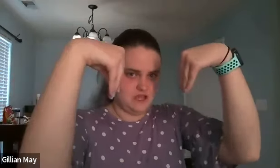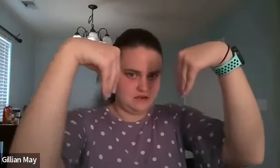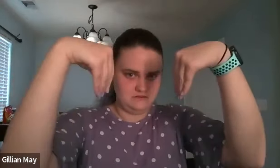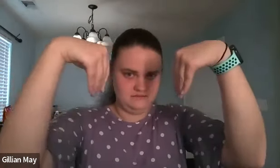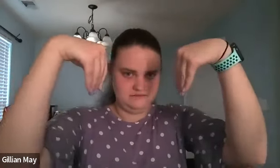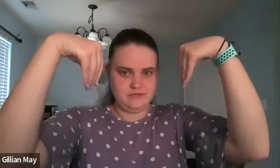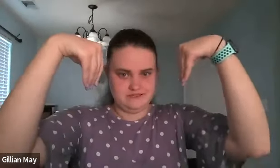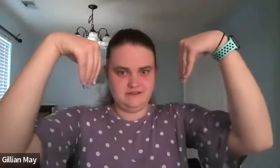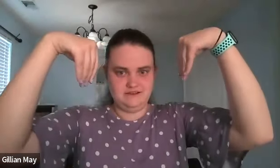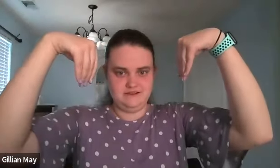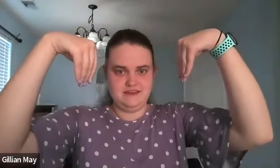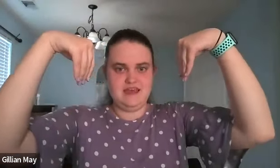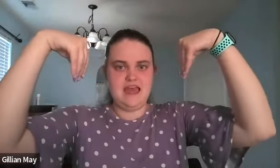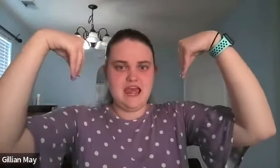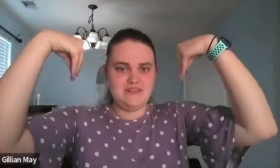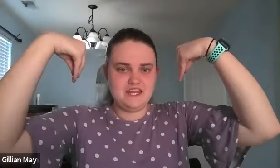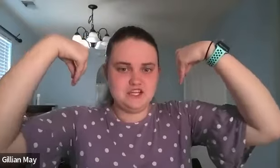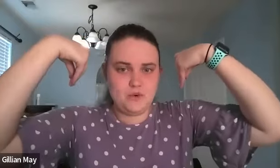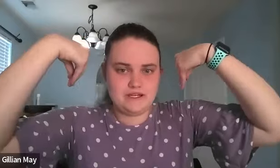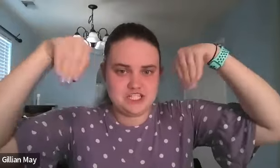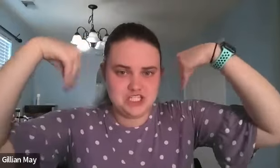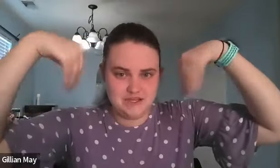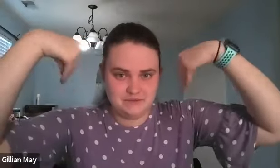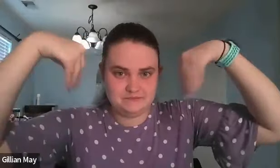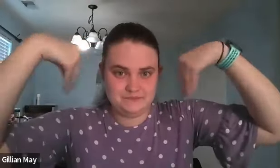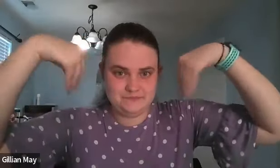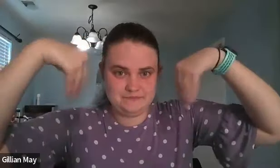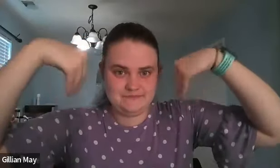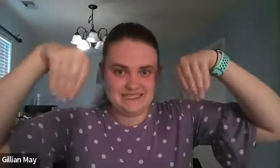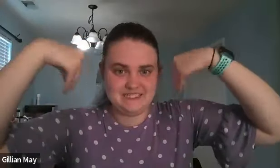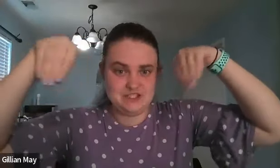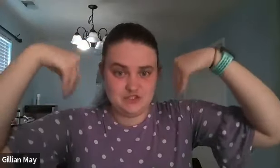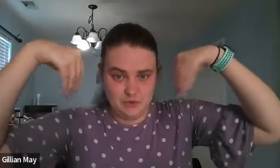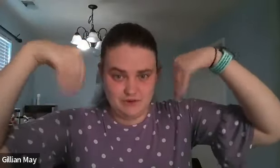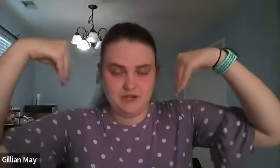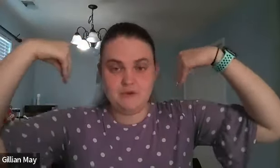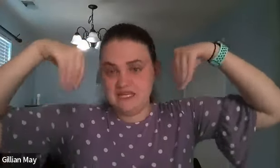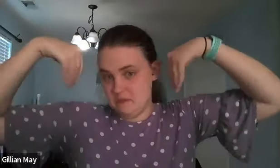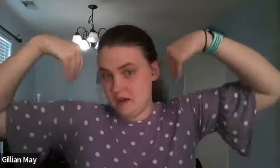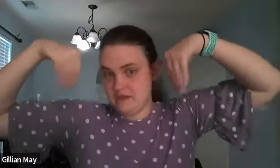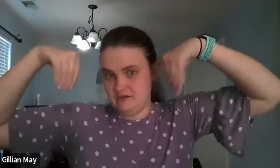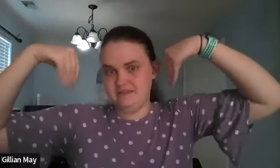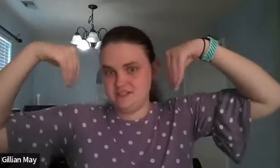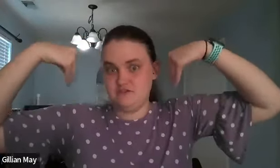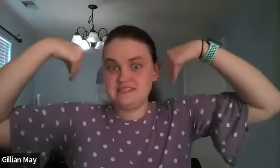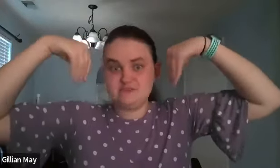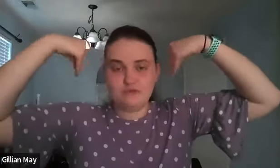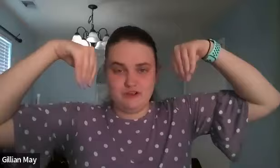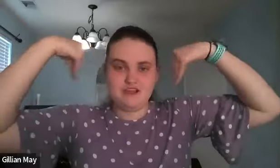sad, basically. And then you're going to shake them. Store. And you want to keep them up here like this. So this is one where you actually